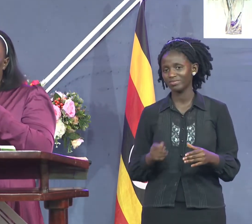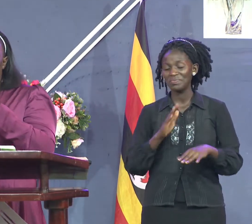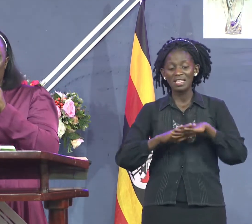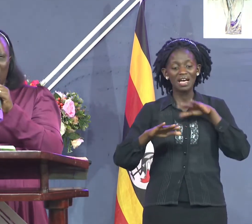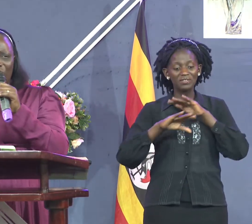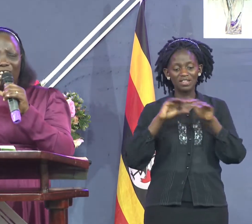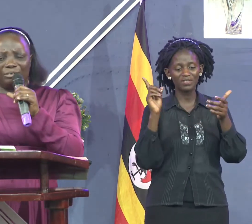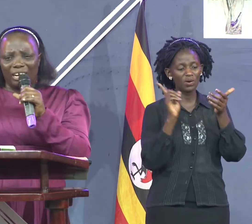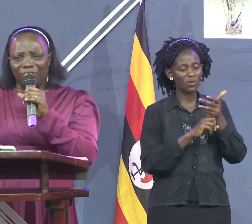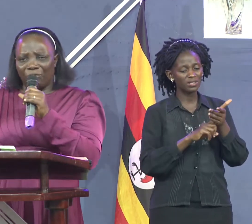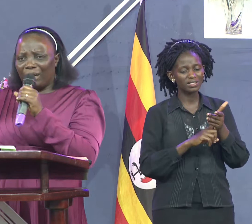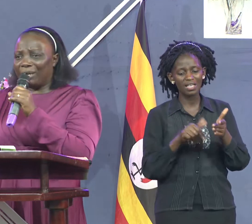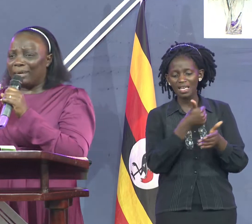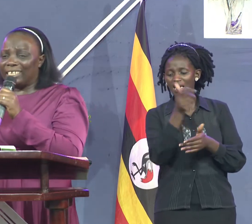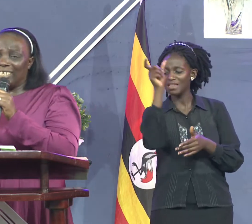it